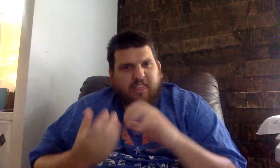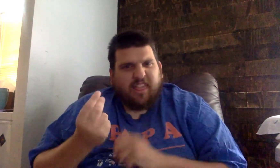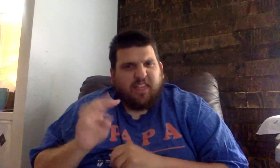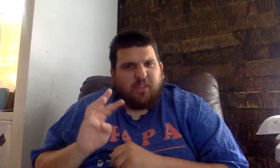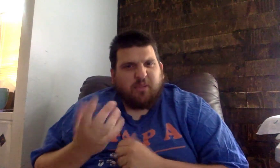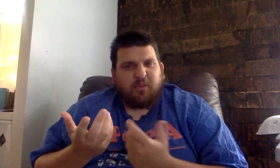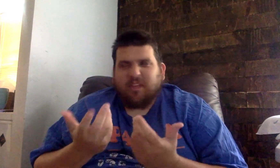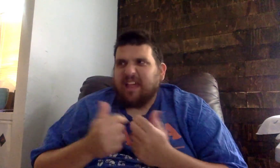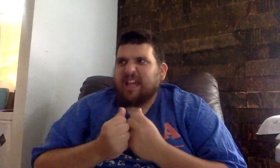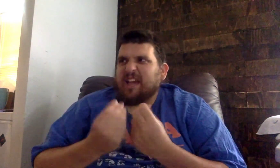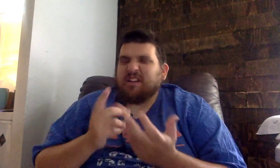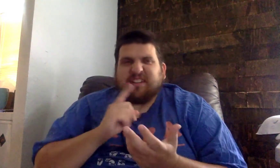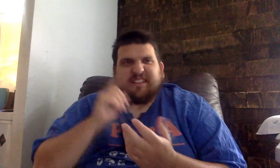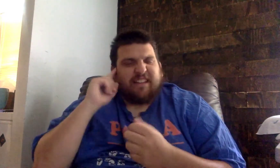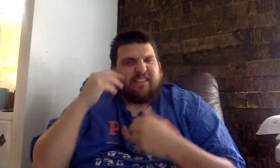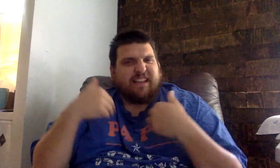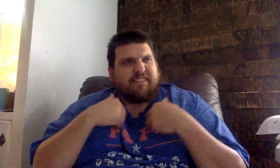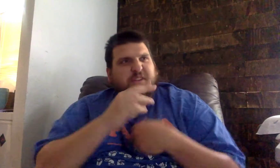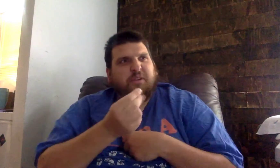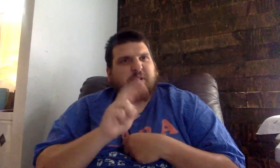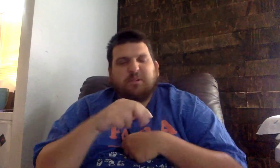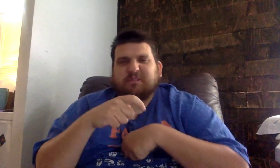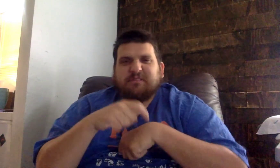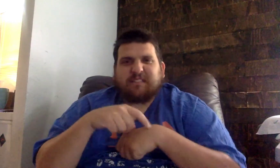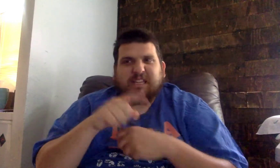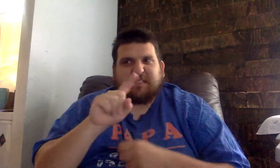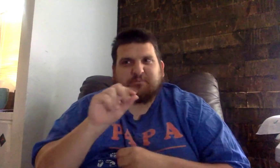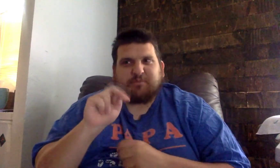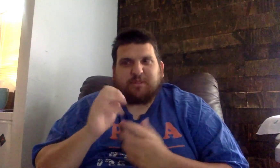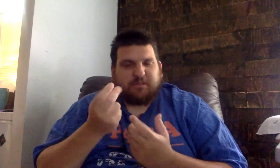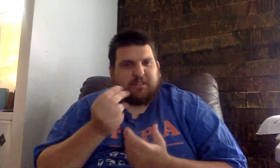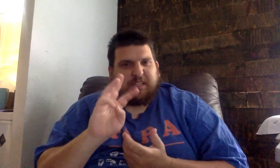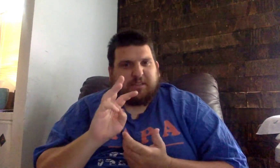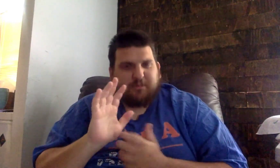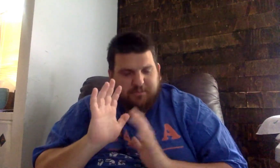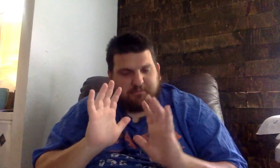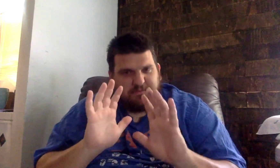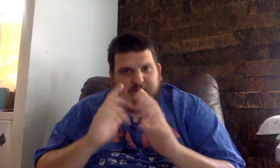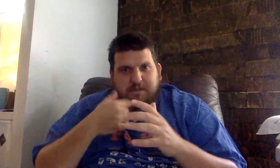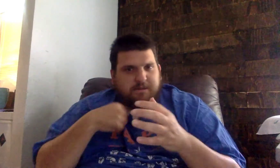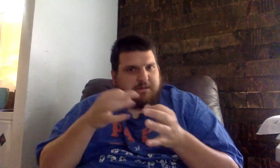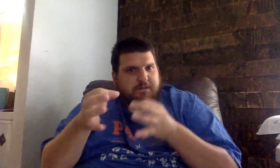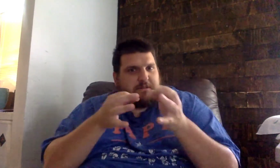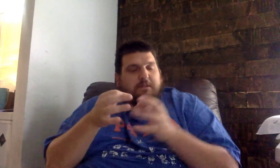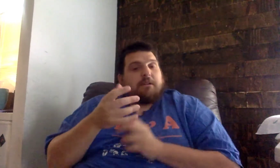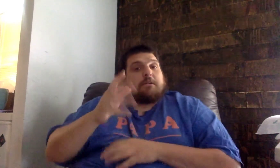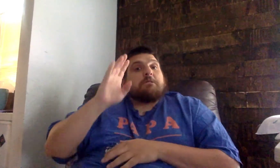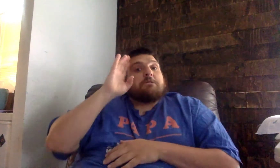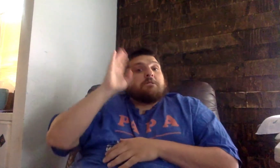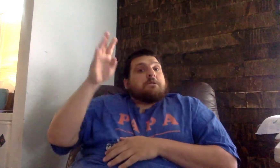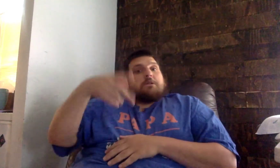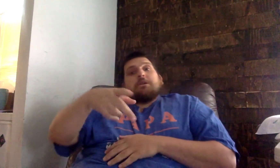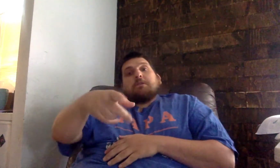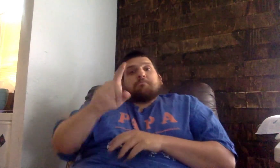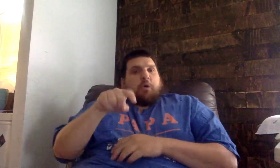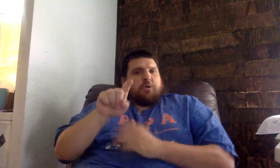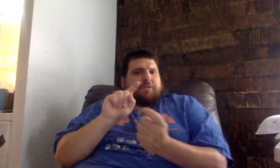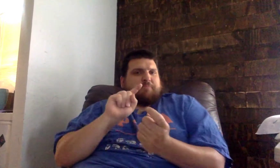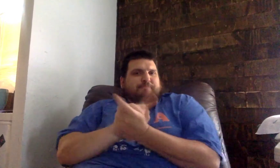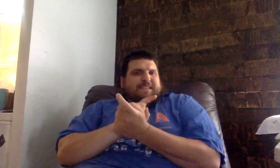Now, this might be confusing and you're asking, how can deaf have their own time zone? Let me explain. Suppose